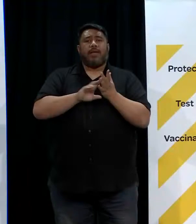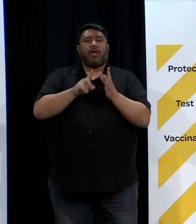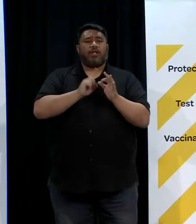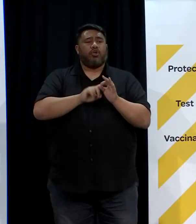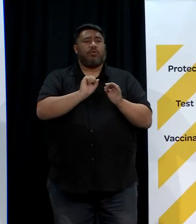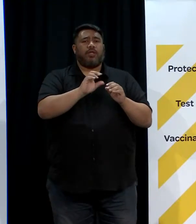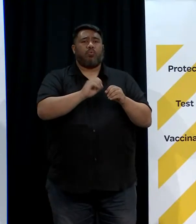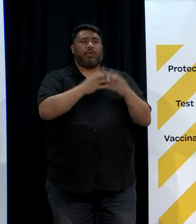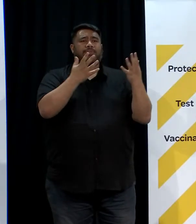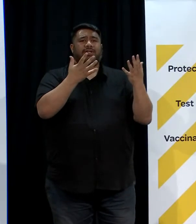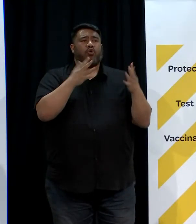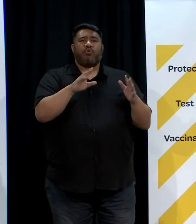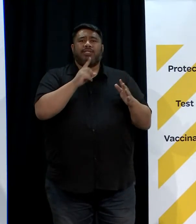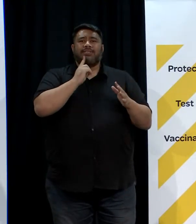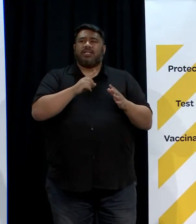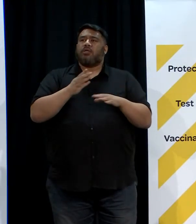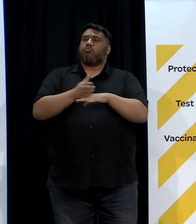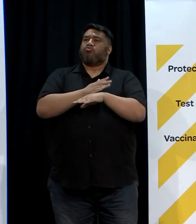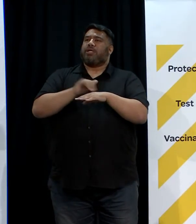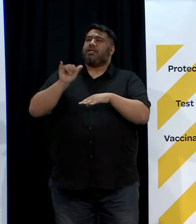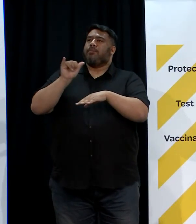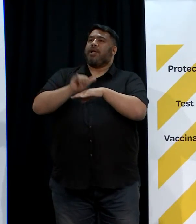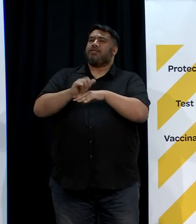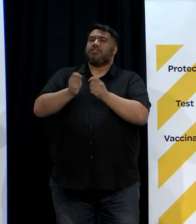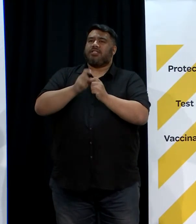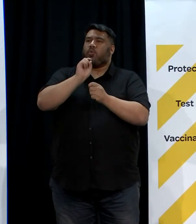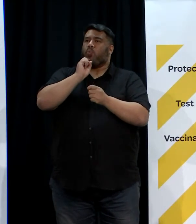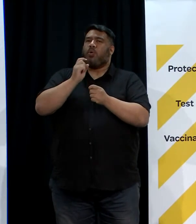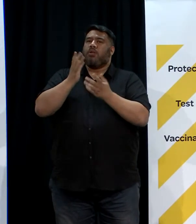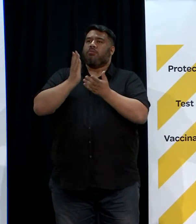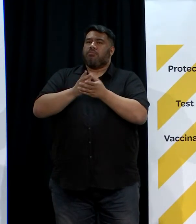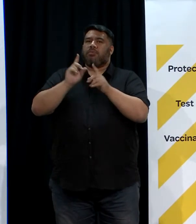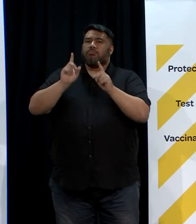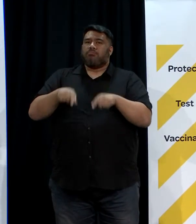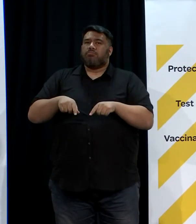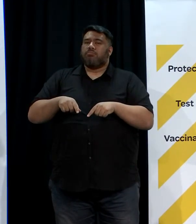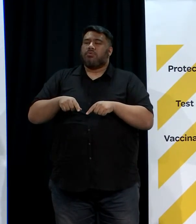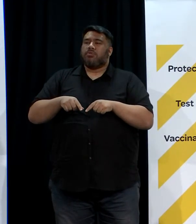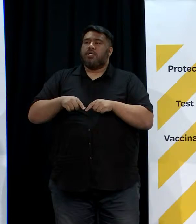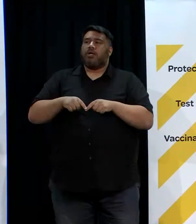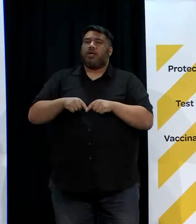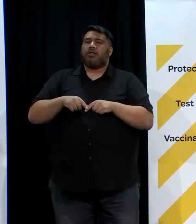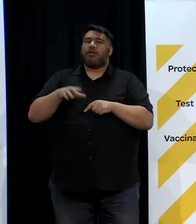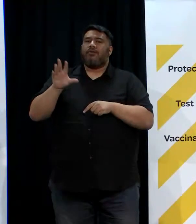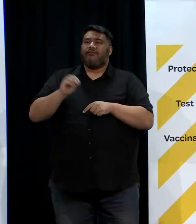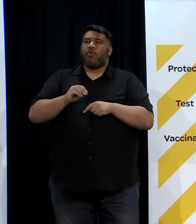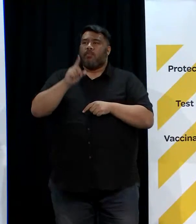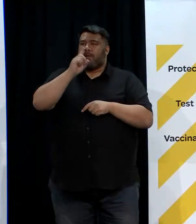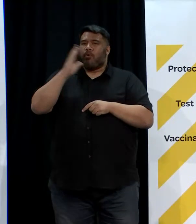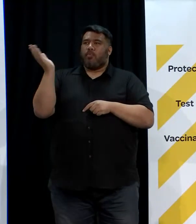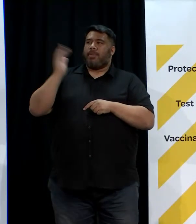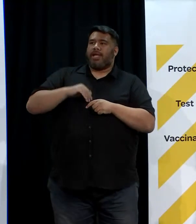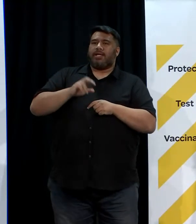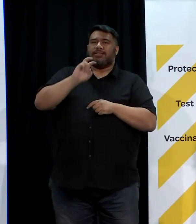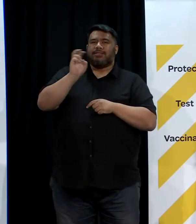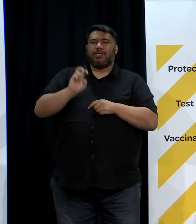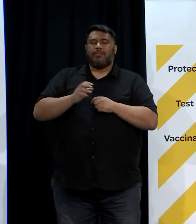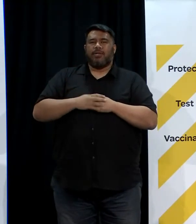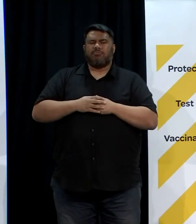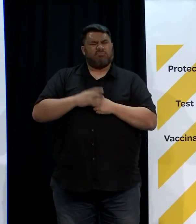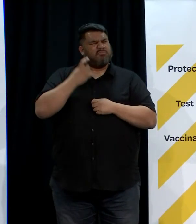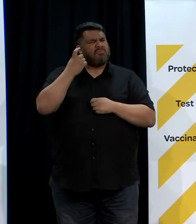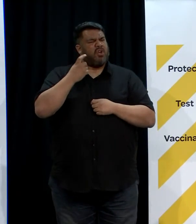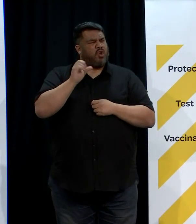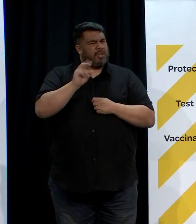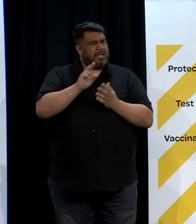already announced that pre-departure testing was going to happen for those return flights in September. So has the